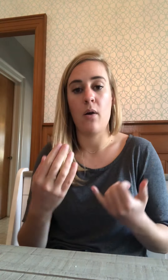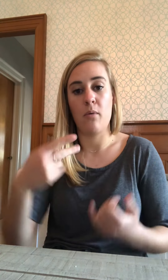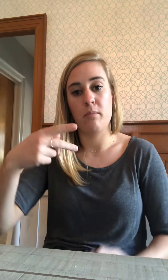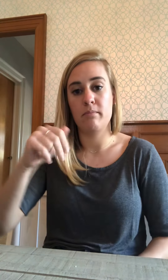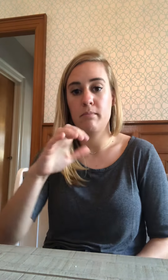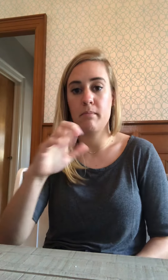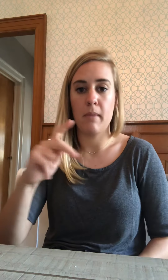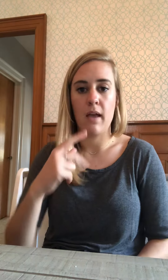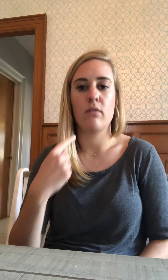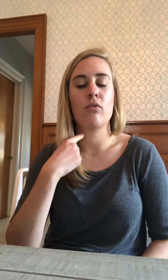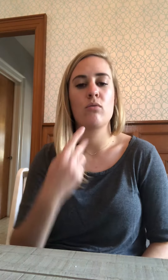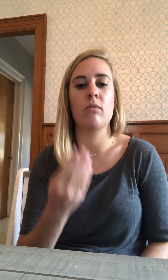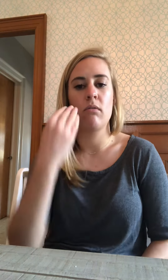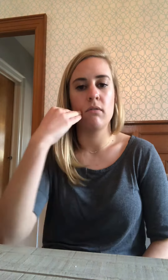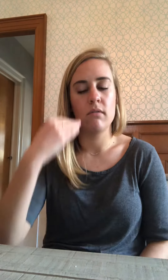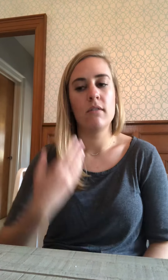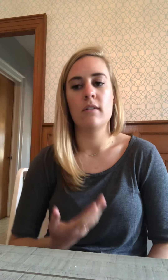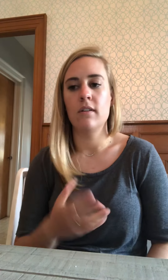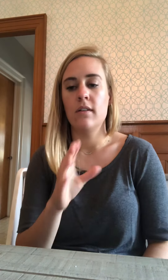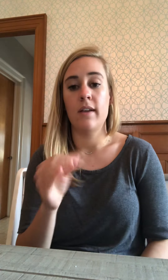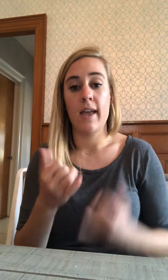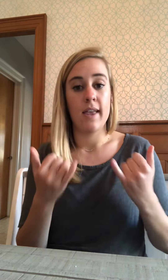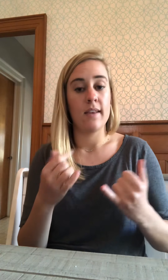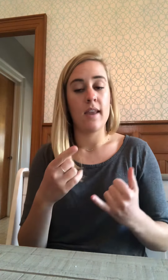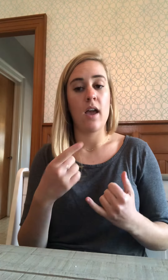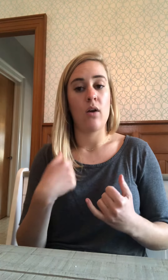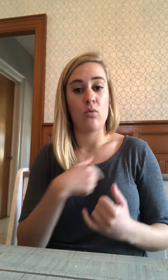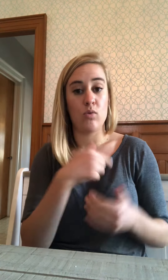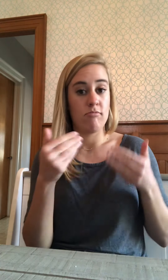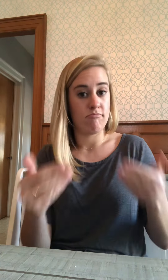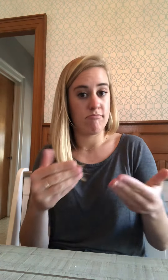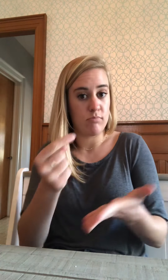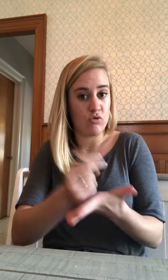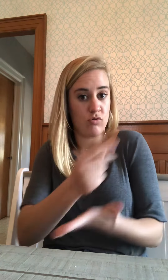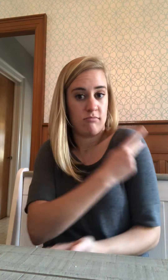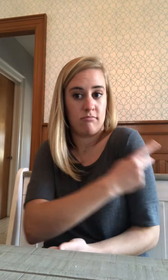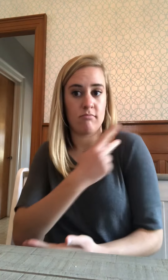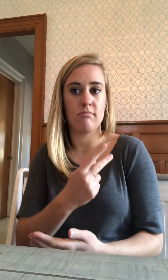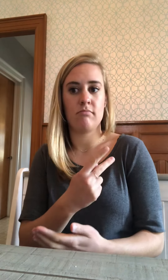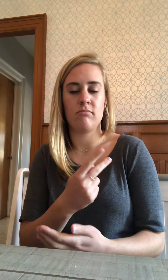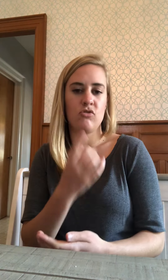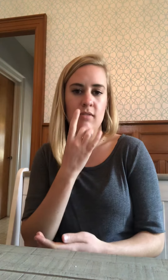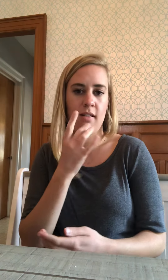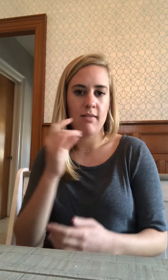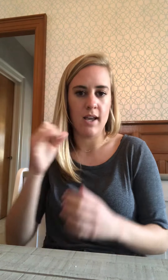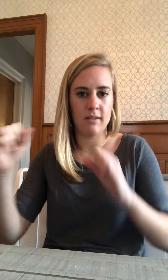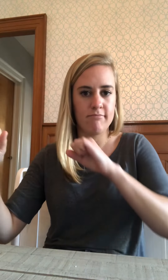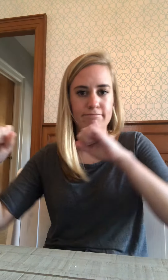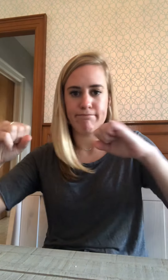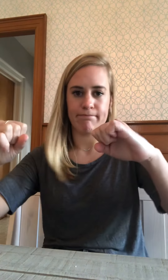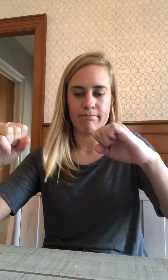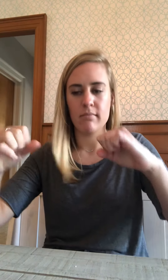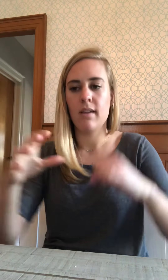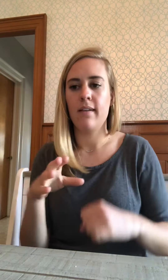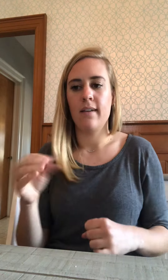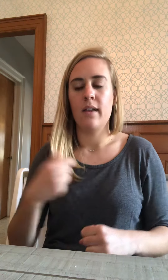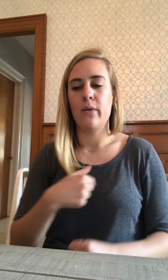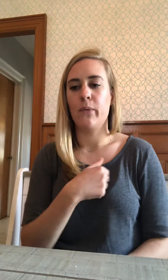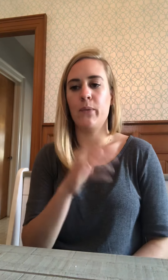like. And now we're going to treat the patient. That's just putting light handles on and things. And we're going to Cavitron